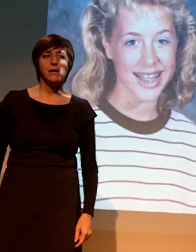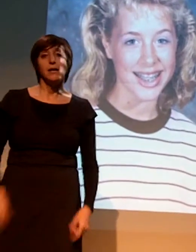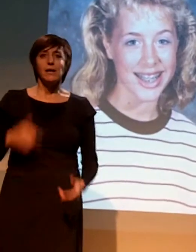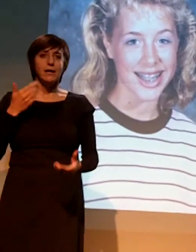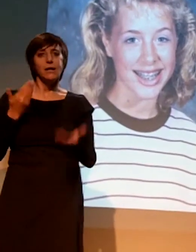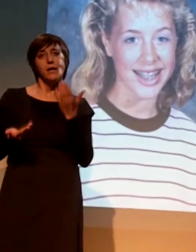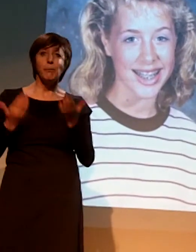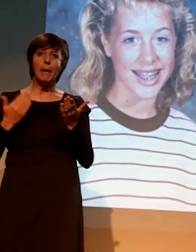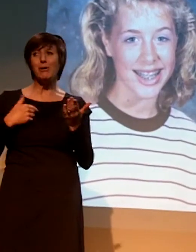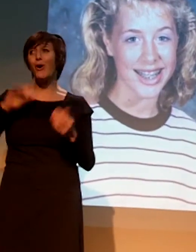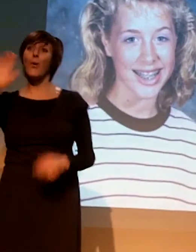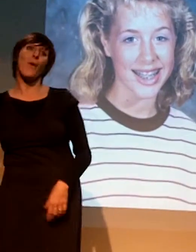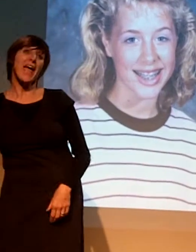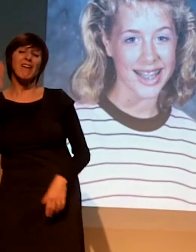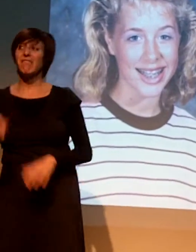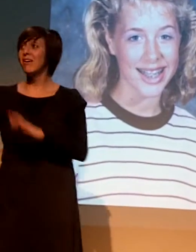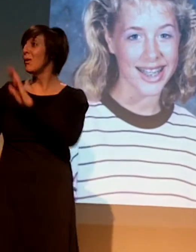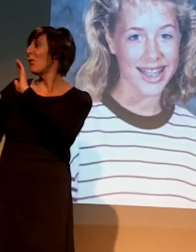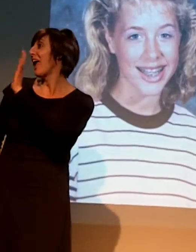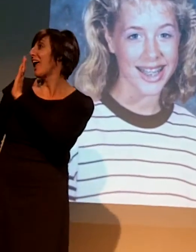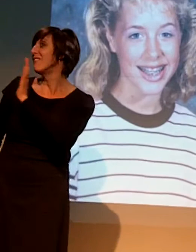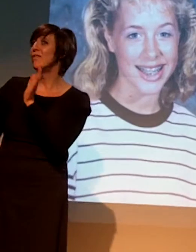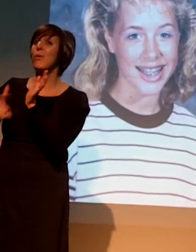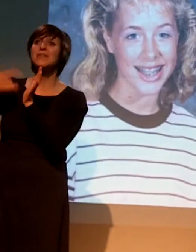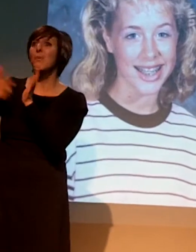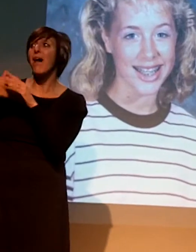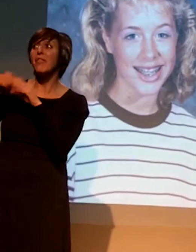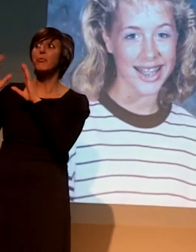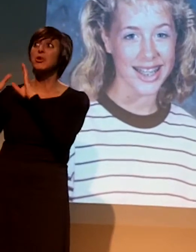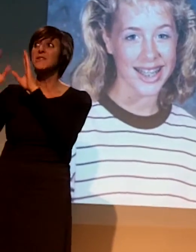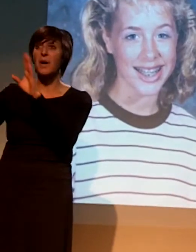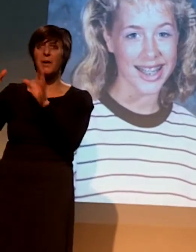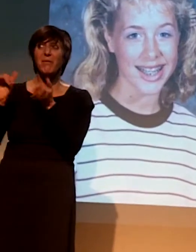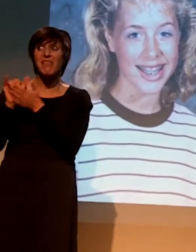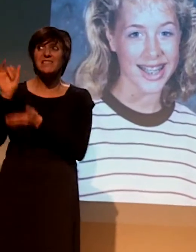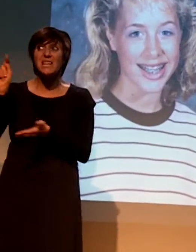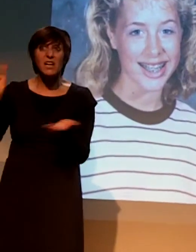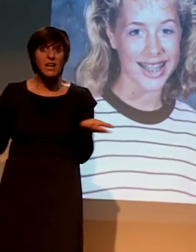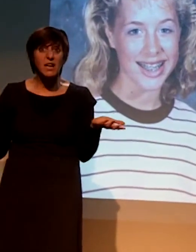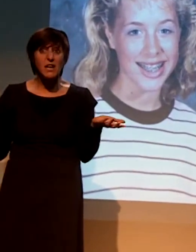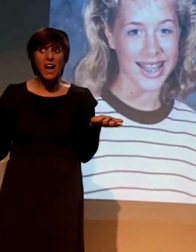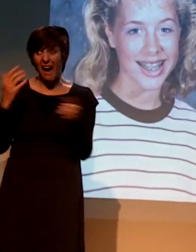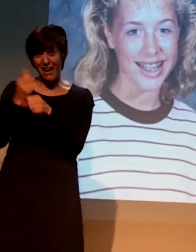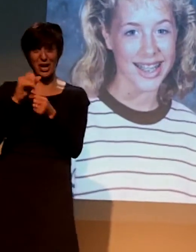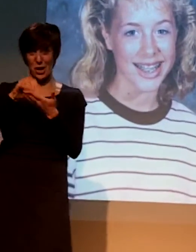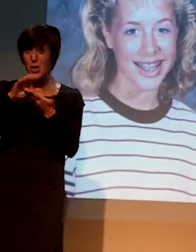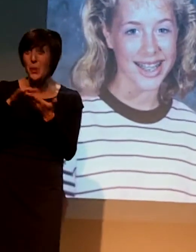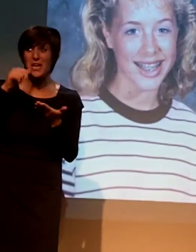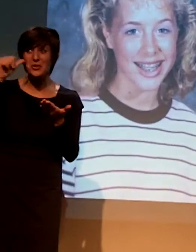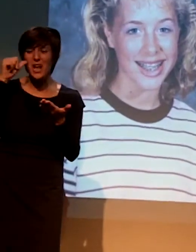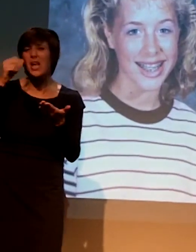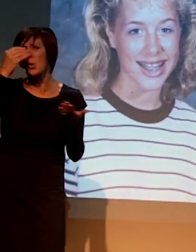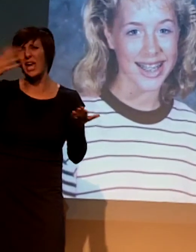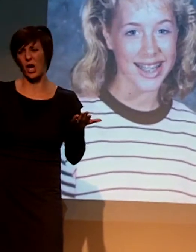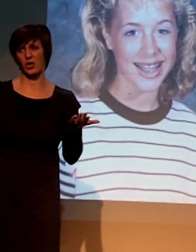Maybe a wave to each other now and then in the breezeway, but that's it. I got a note yesterday, but who